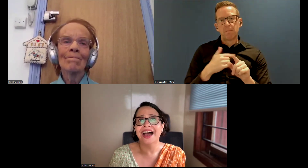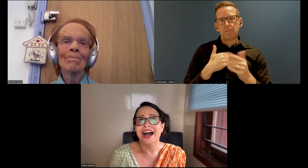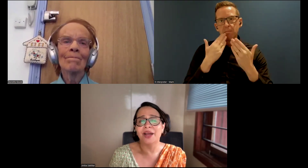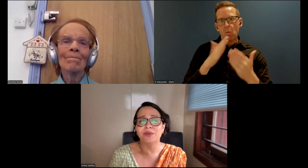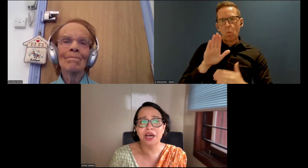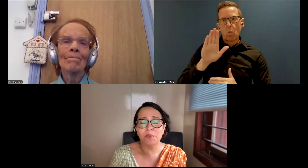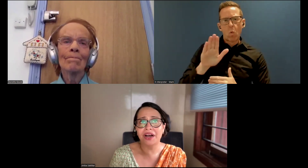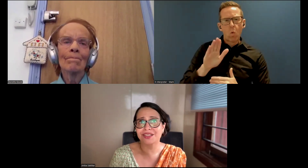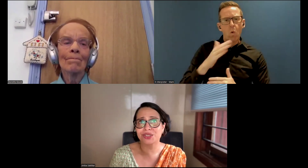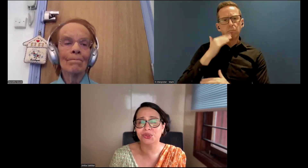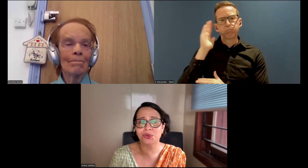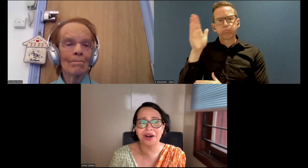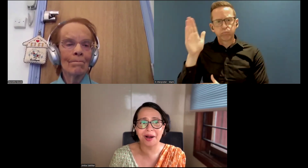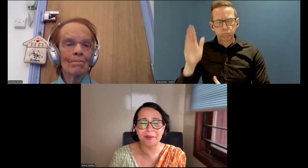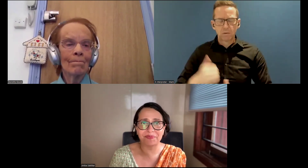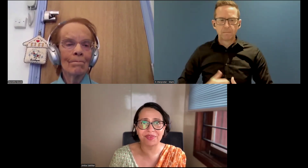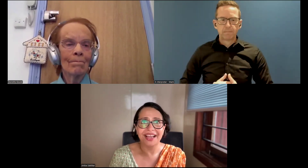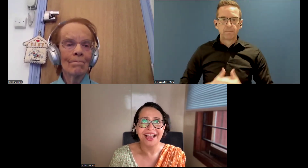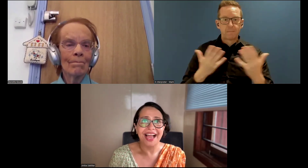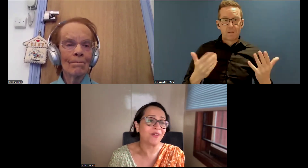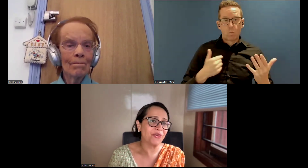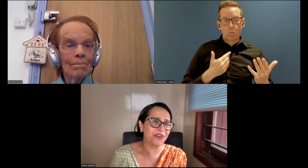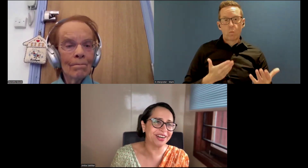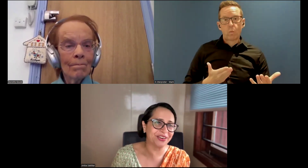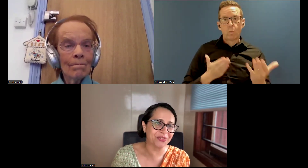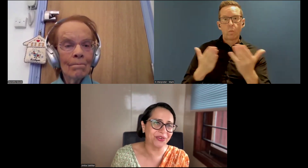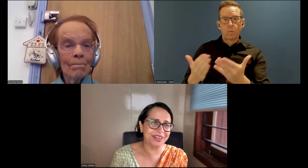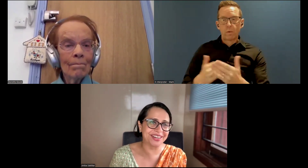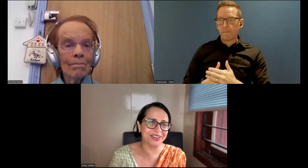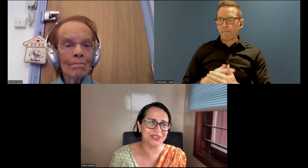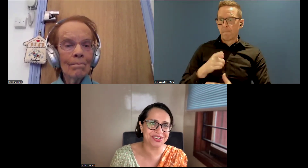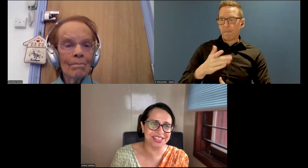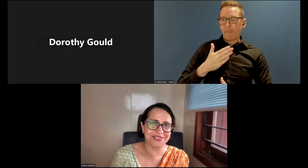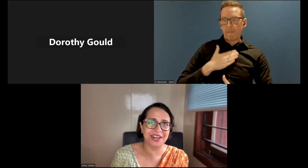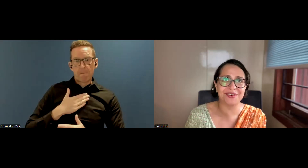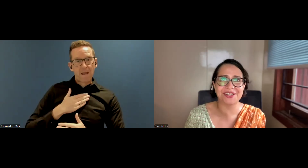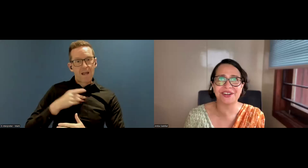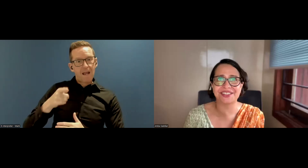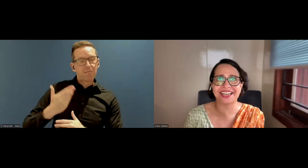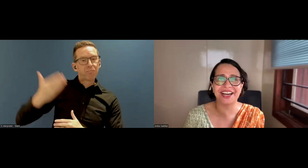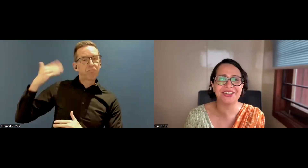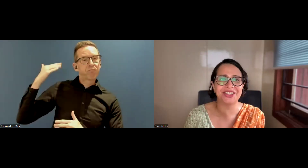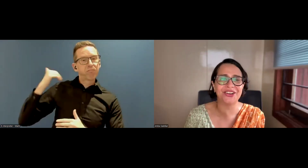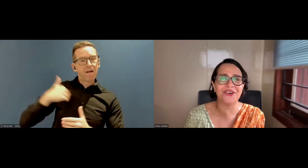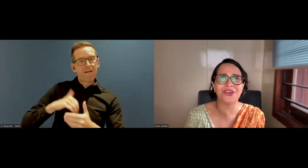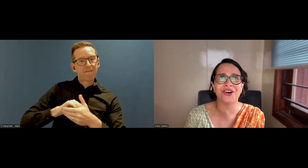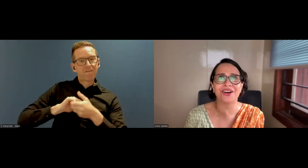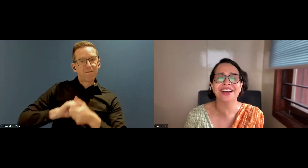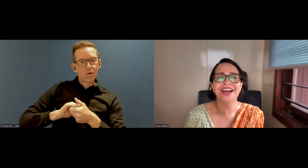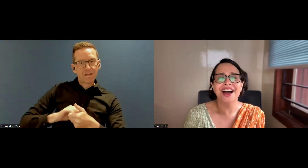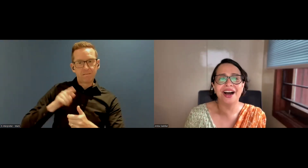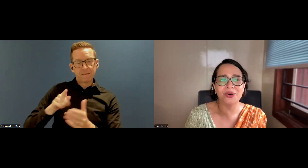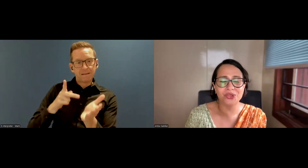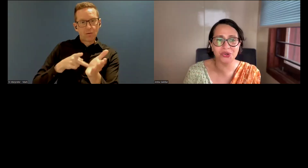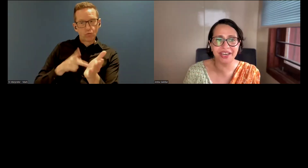comments. I will now pass to an old friend of the world, users and survivors of psychiatry,